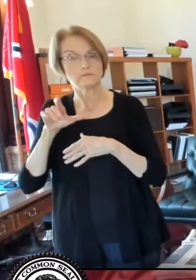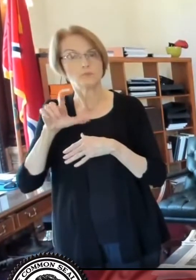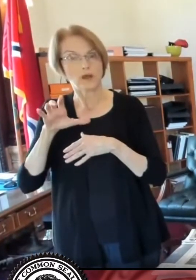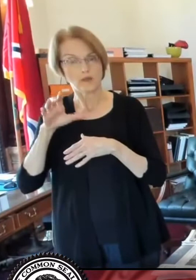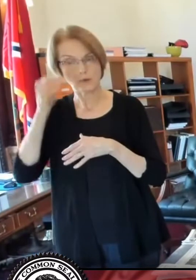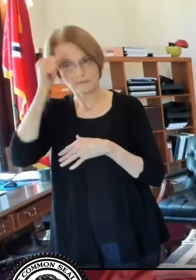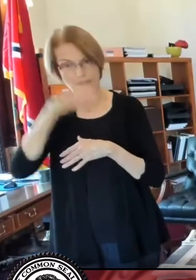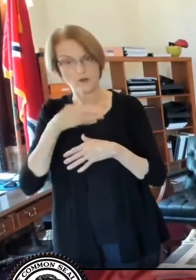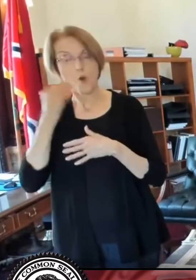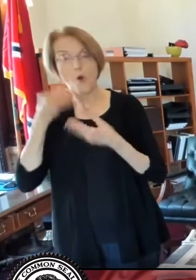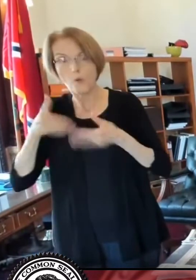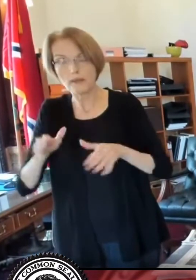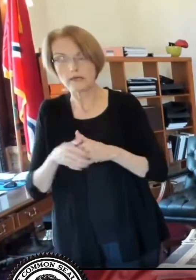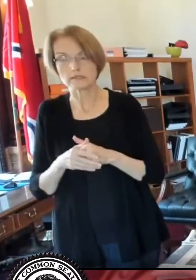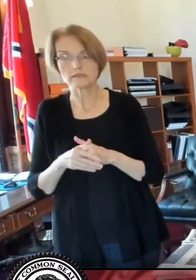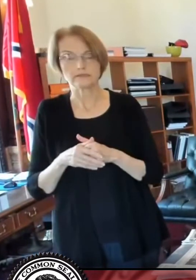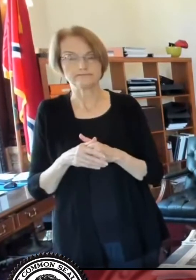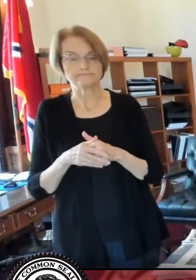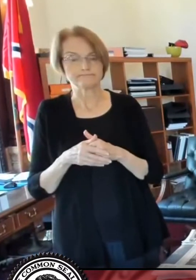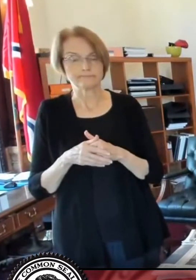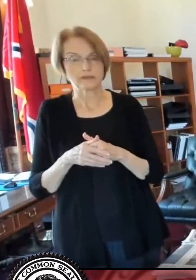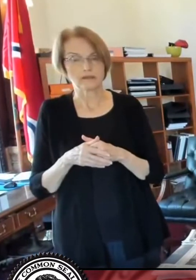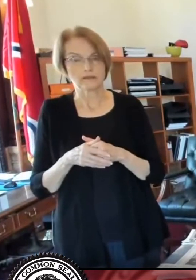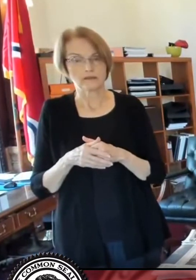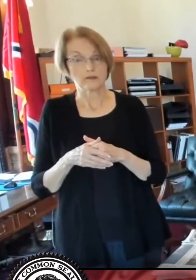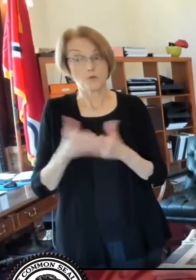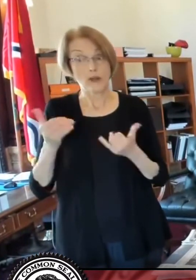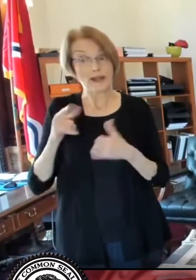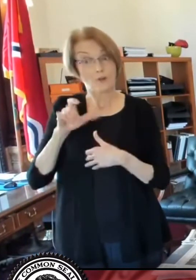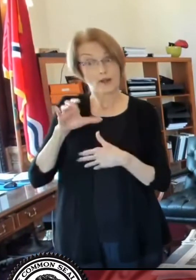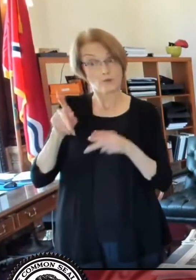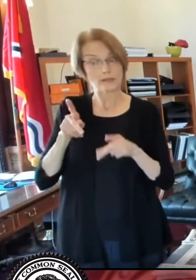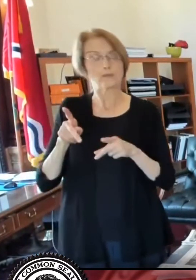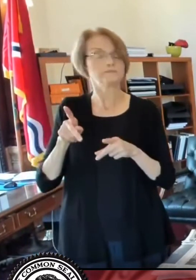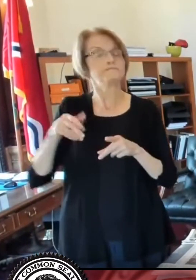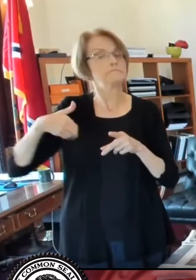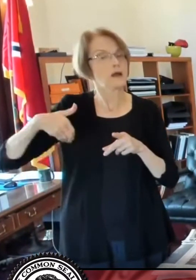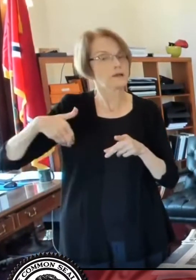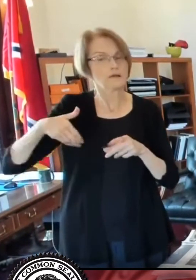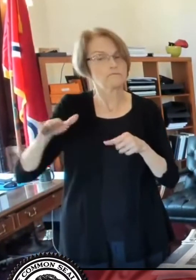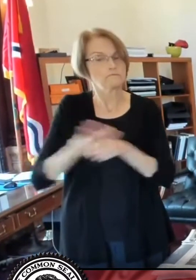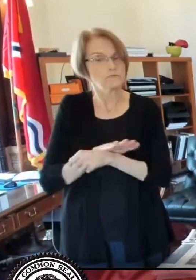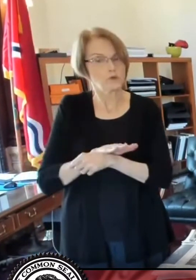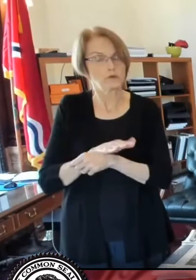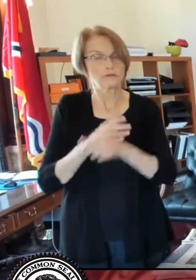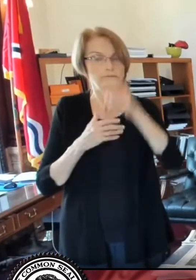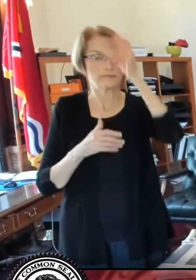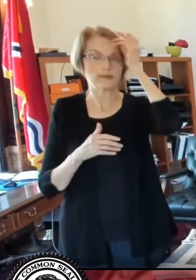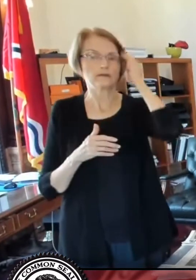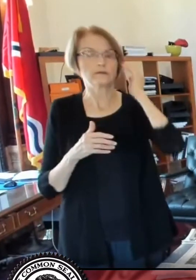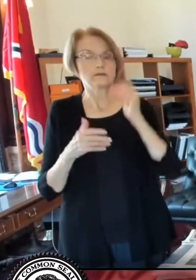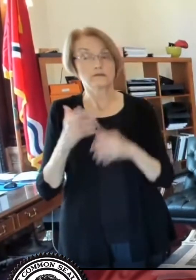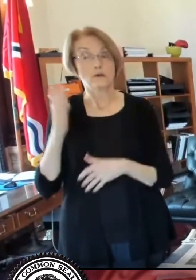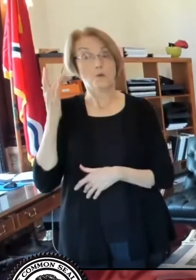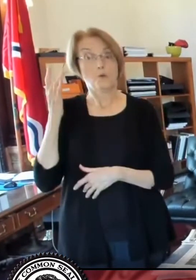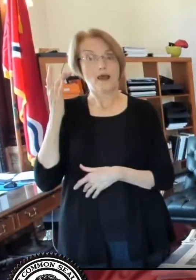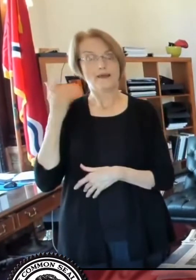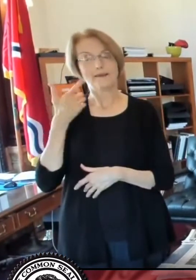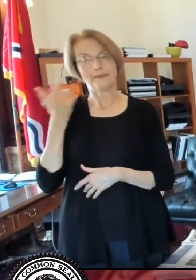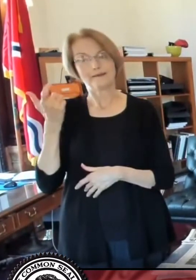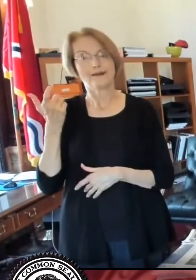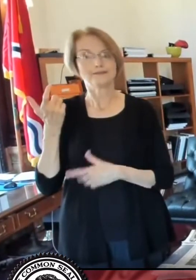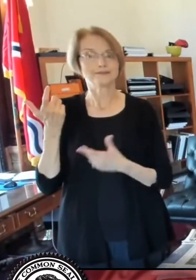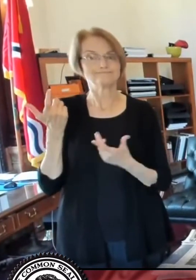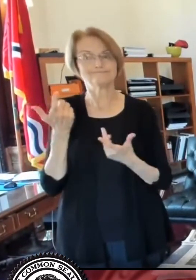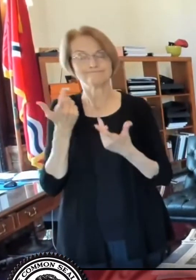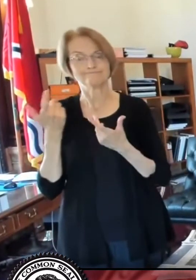There's infection control there. They don't have 100 people there now because they have reduced the population so